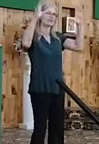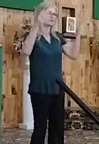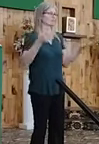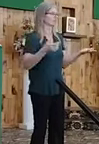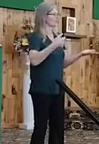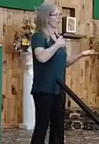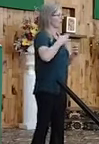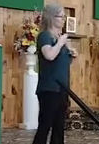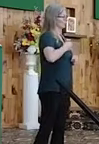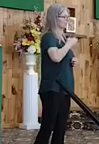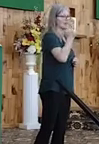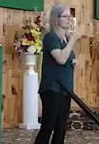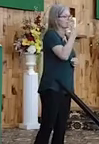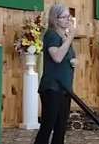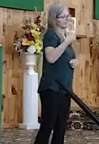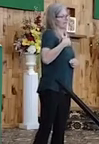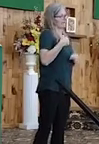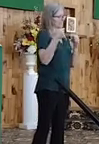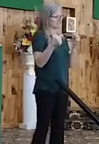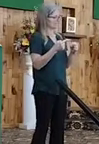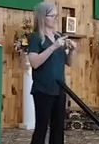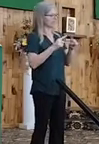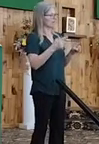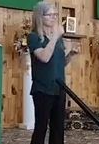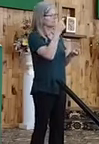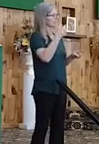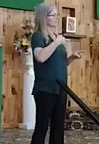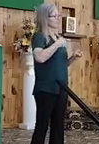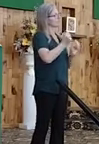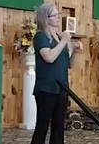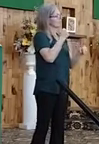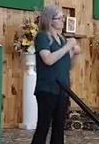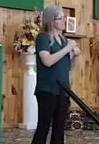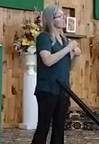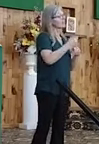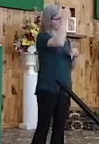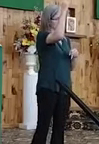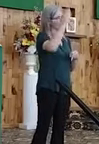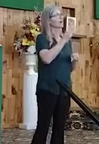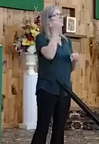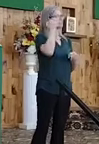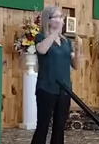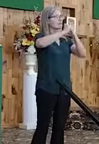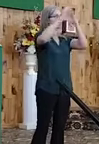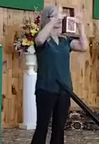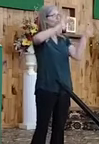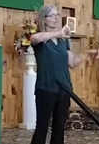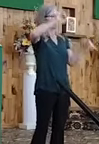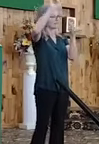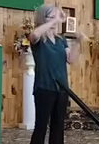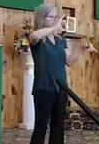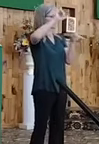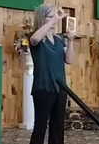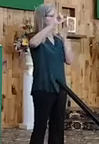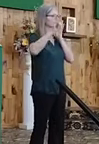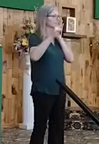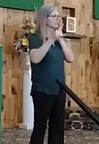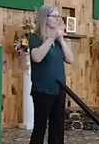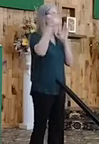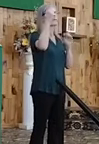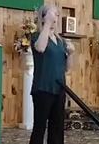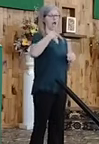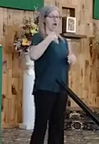not because I sin, but because I was made in God's image and likeness. I didn't hear you. because I was